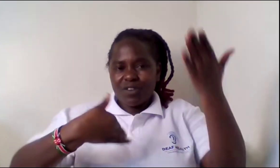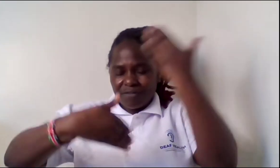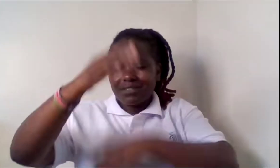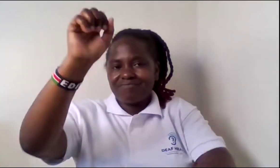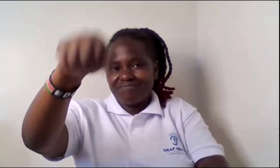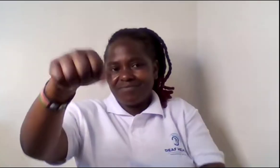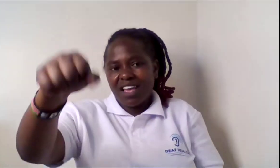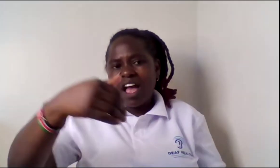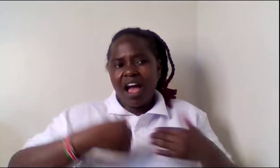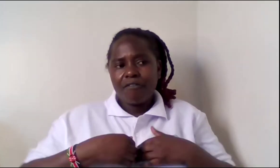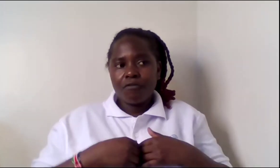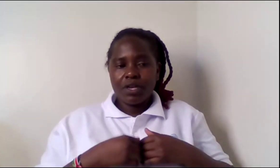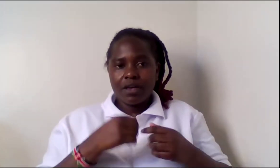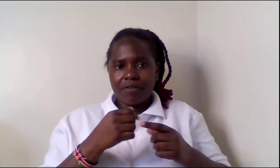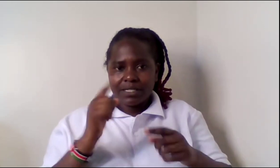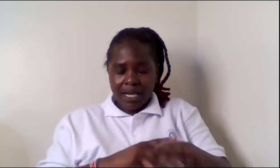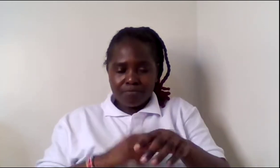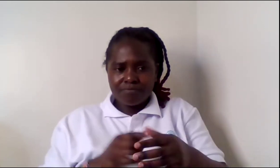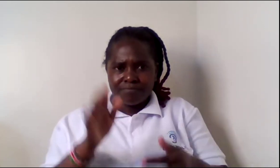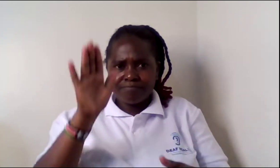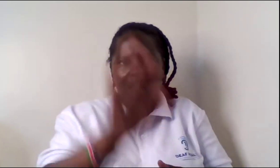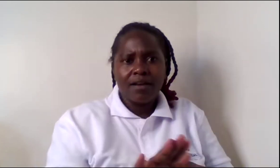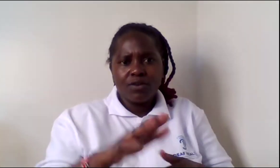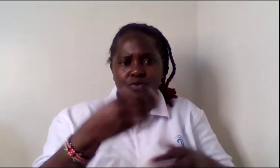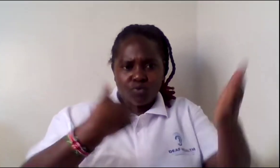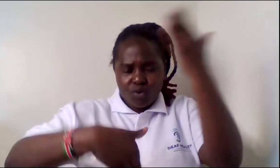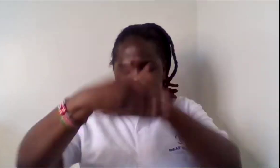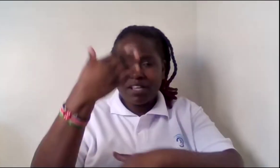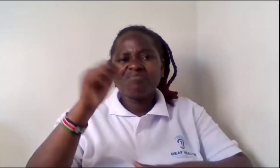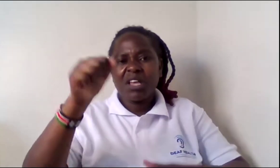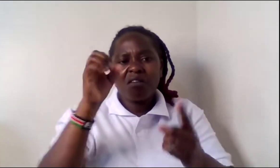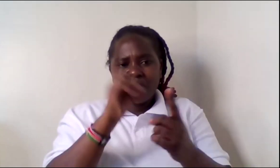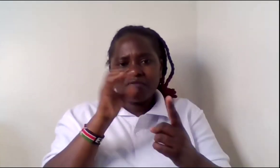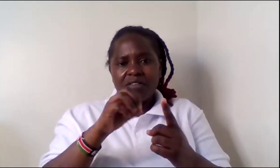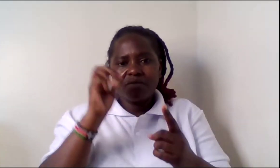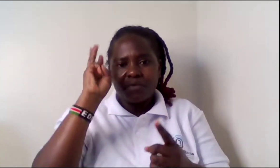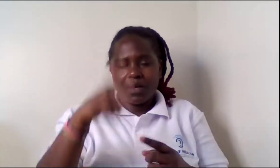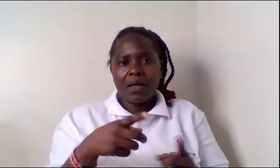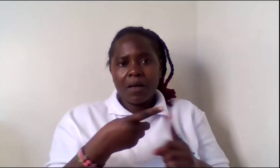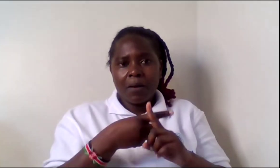first-year students. But I've not seen that yet. It has not yet been implemented into the school program.